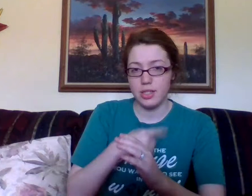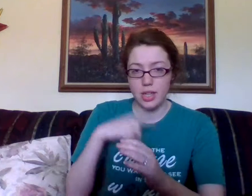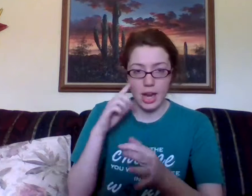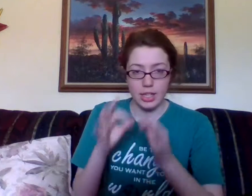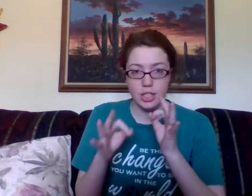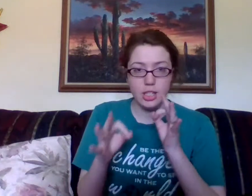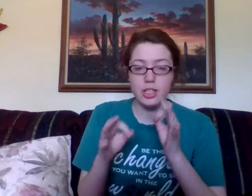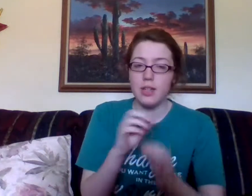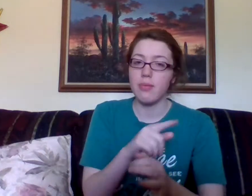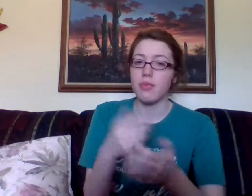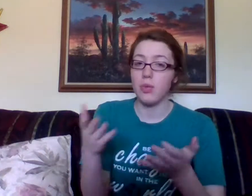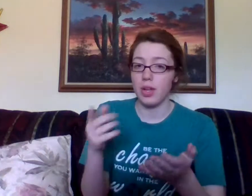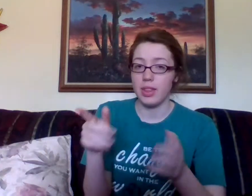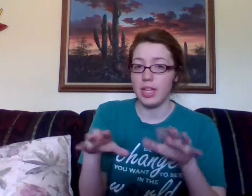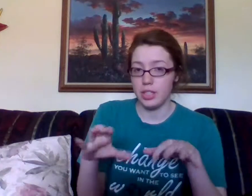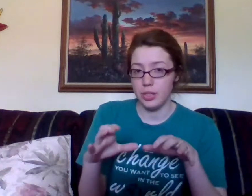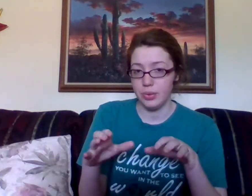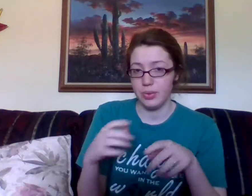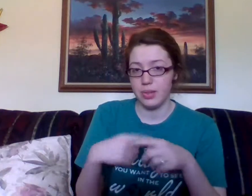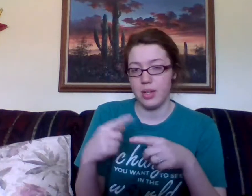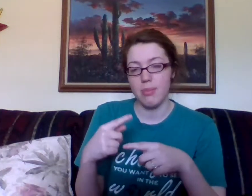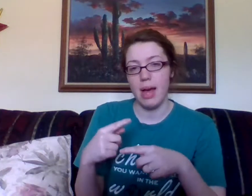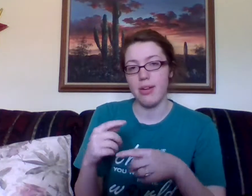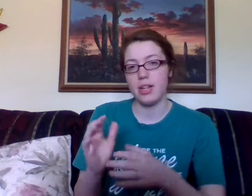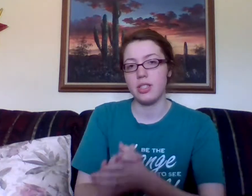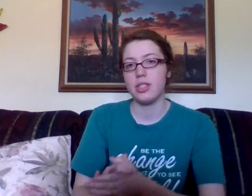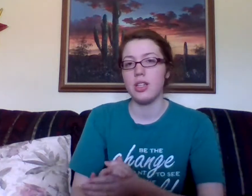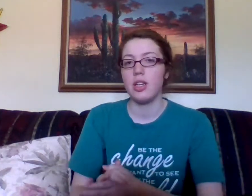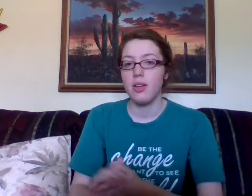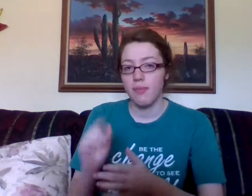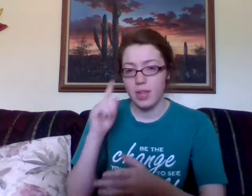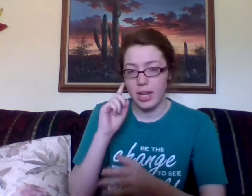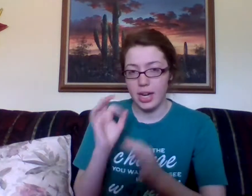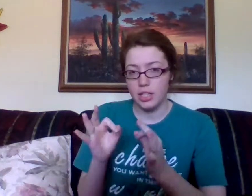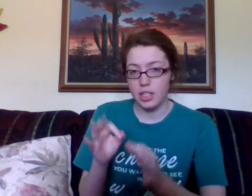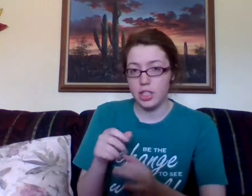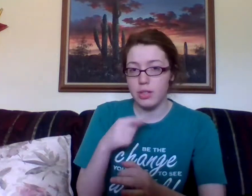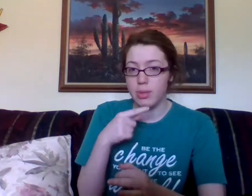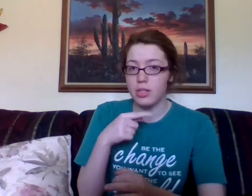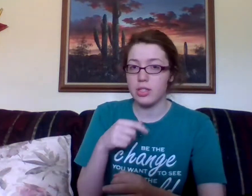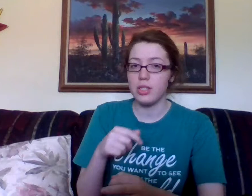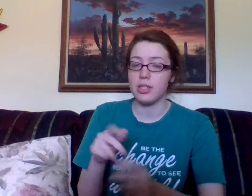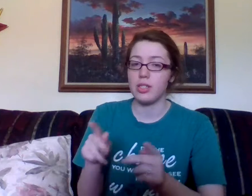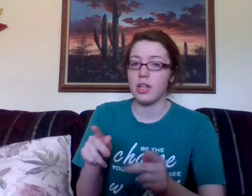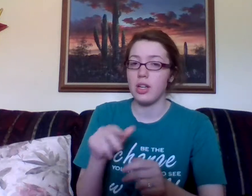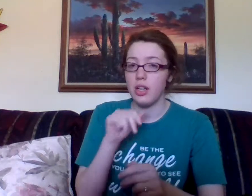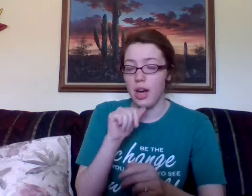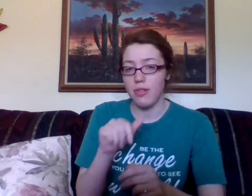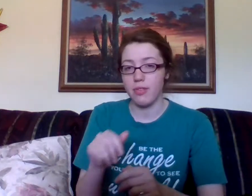against. I judge them for what they do about it. And I judge hearing person not